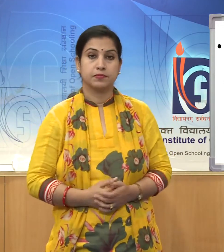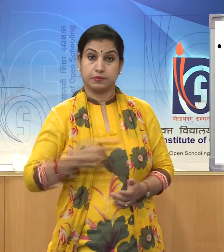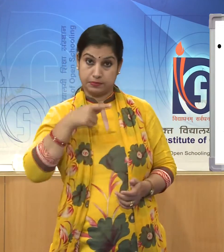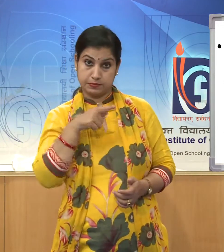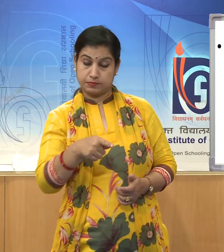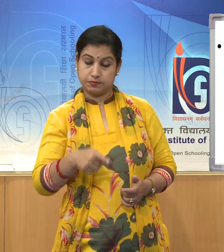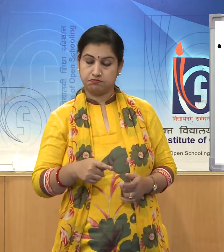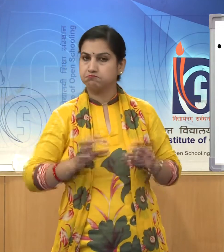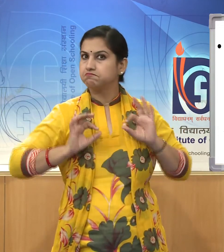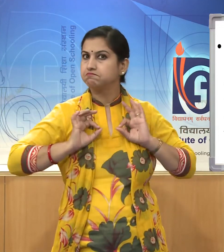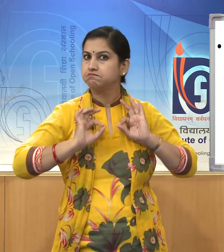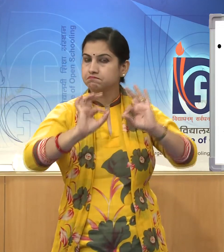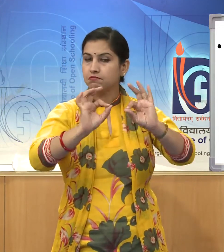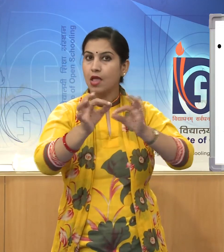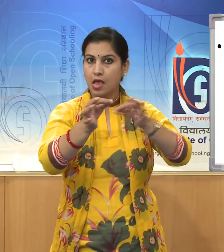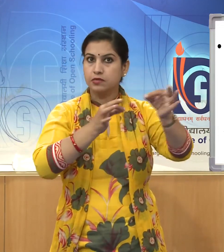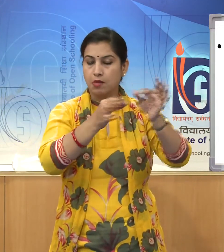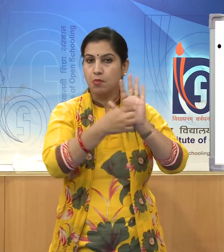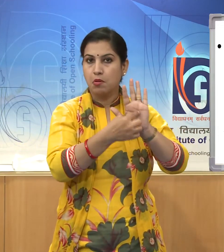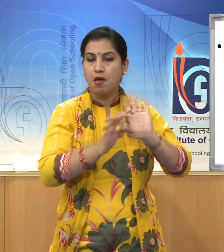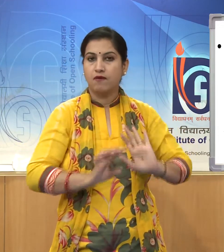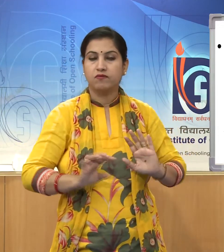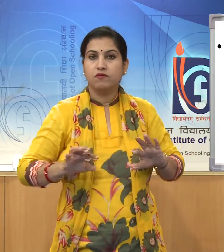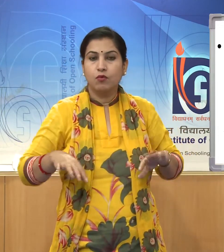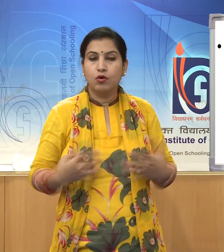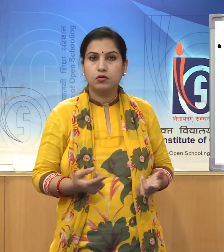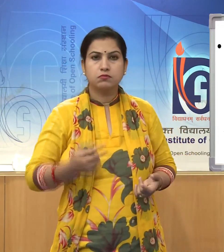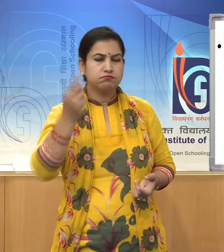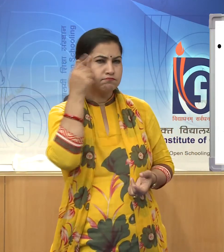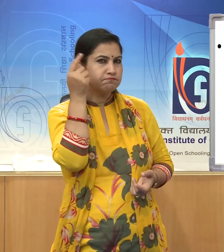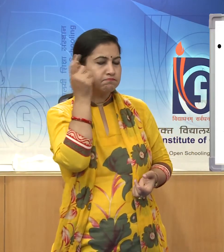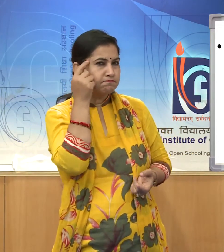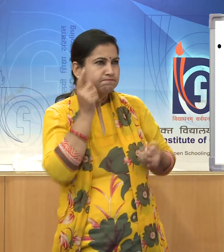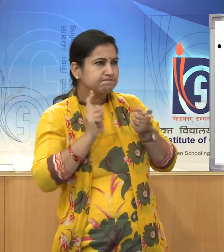It is a fine example of analytical cubism.